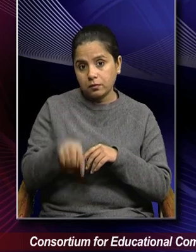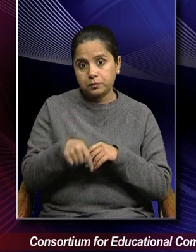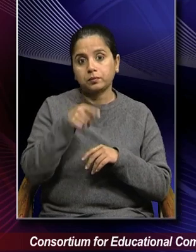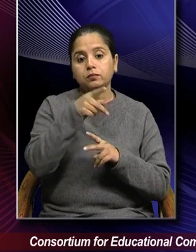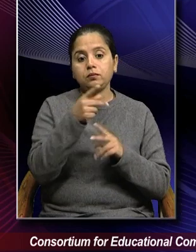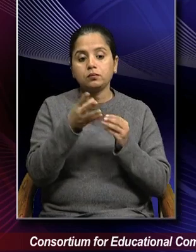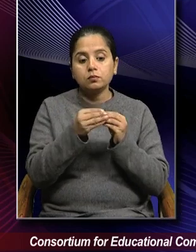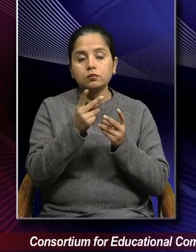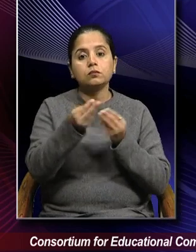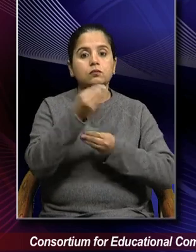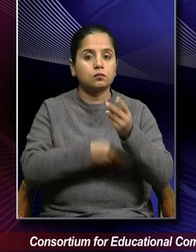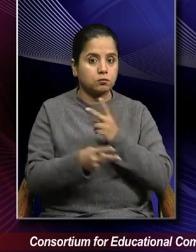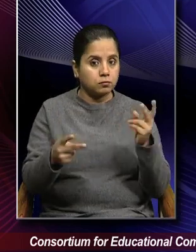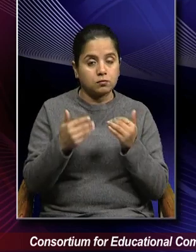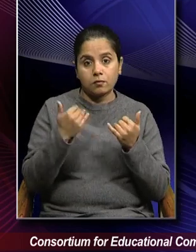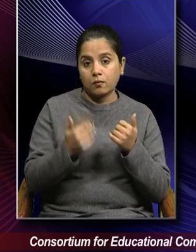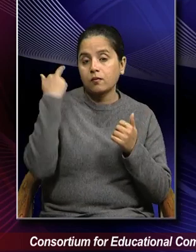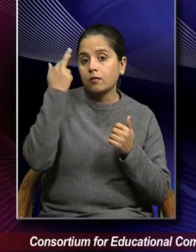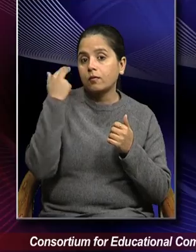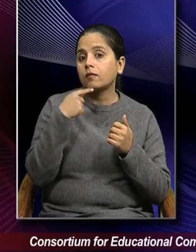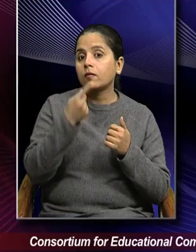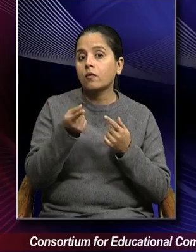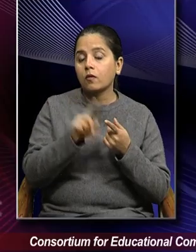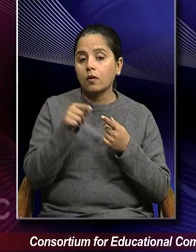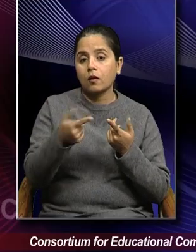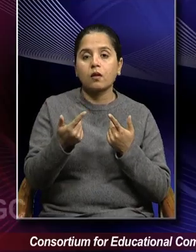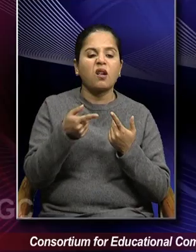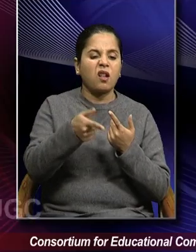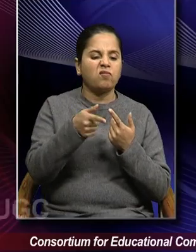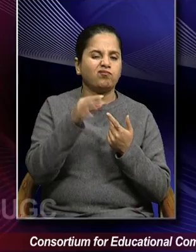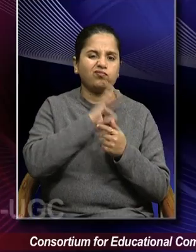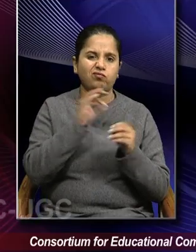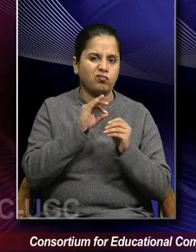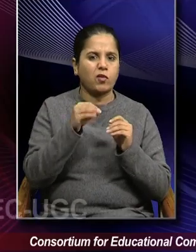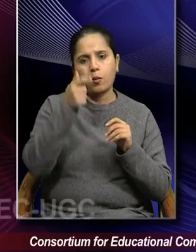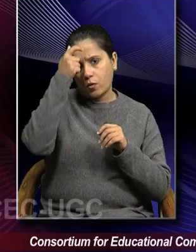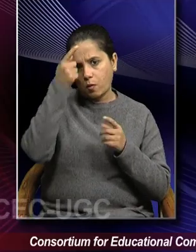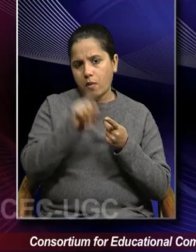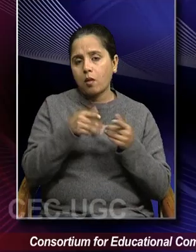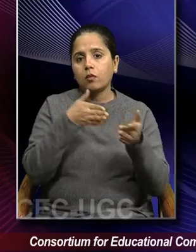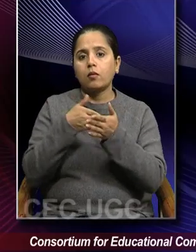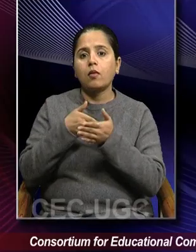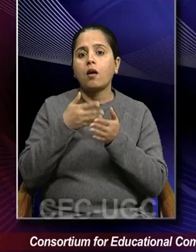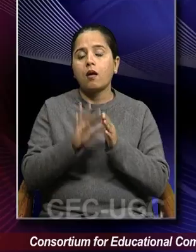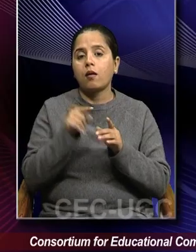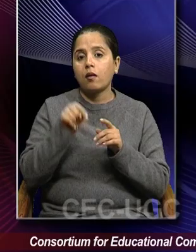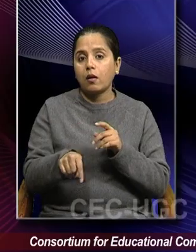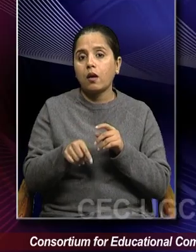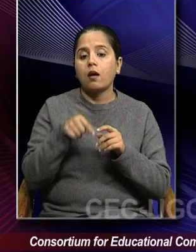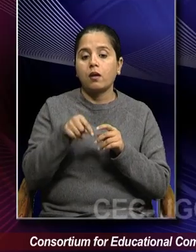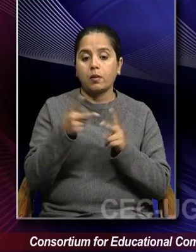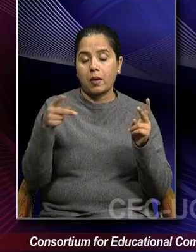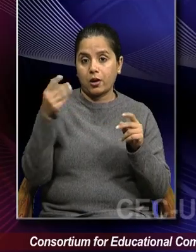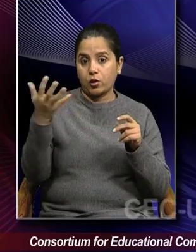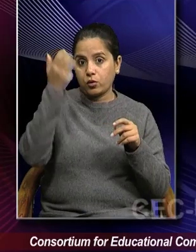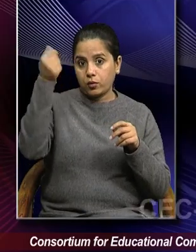currency. And then cause of the disadvantages or the problems faced by the issuance